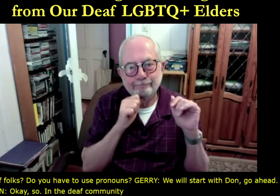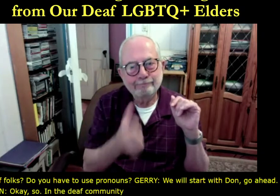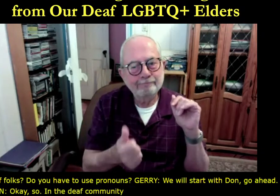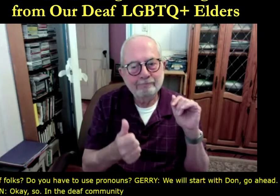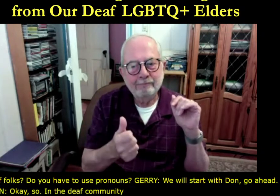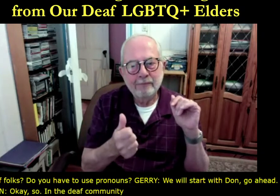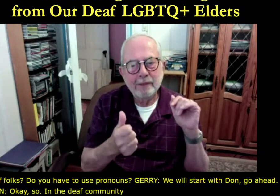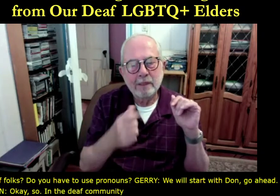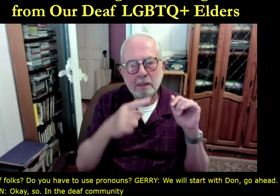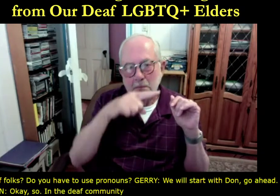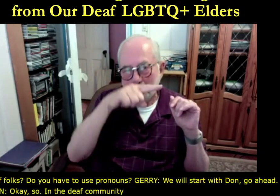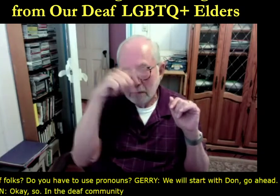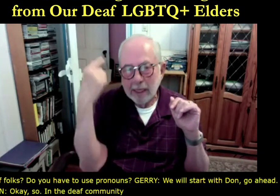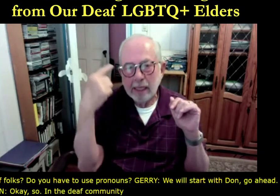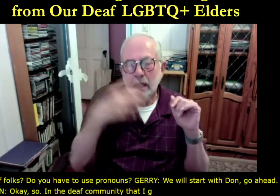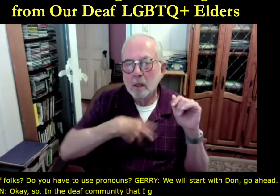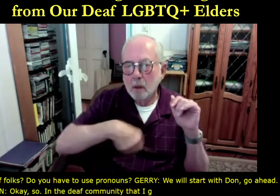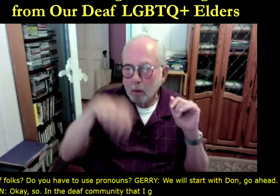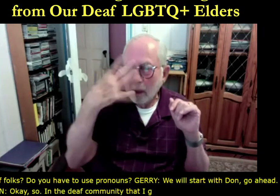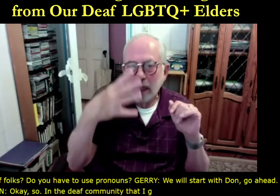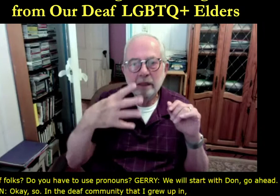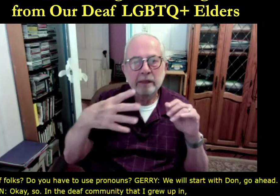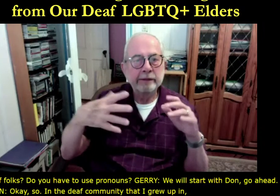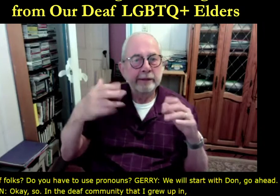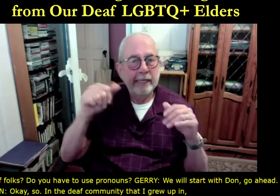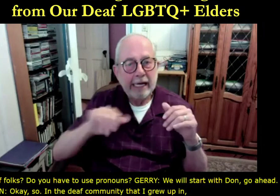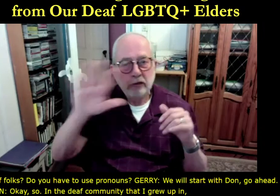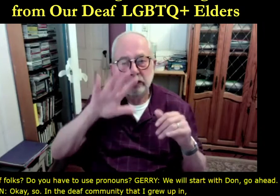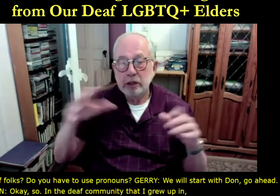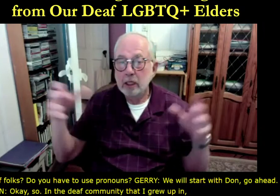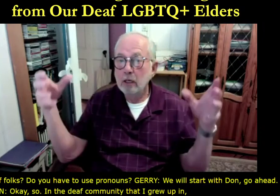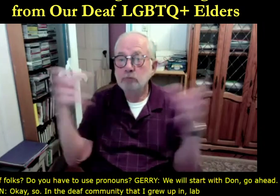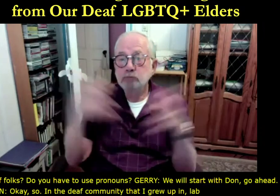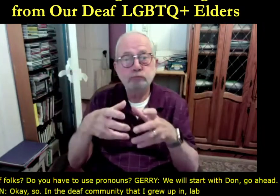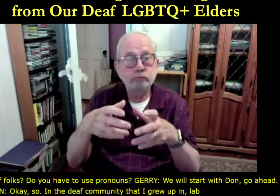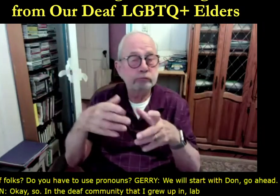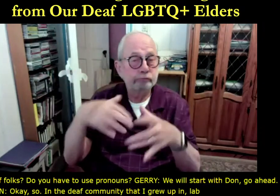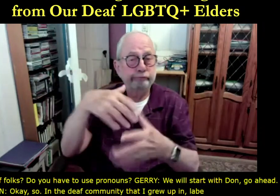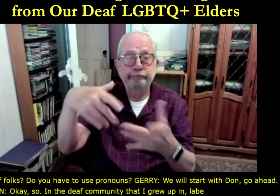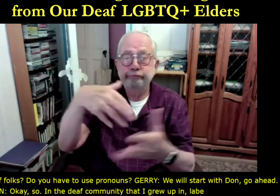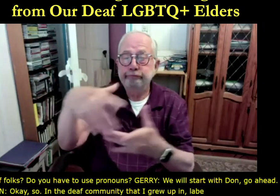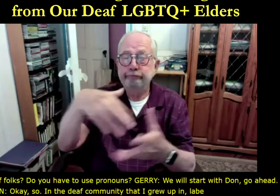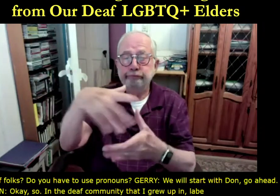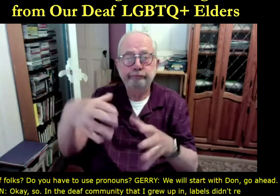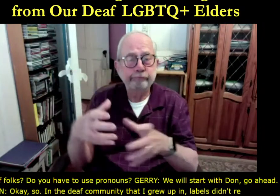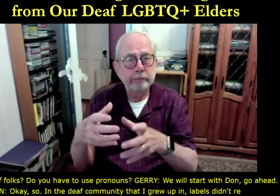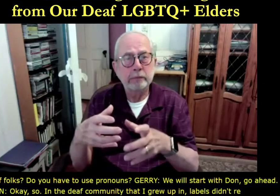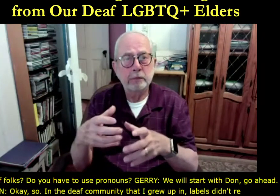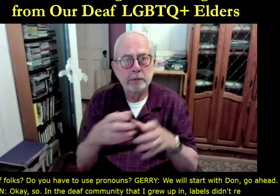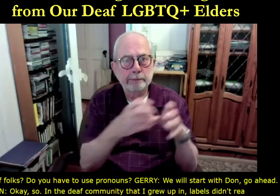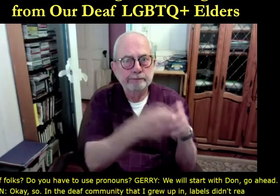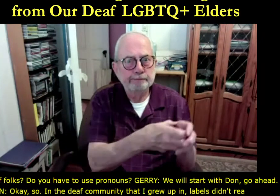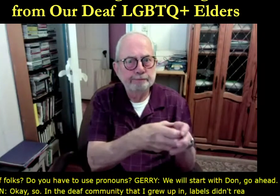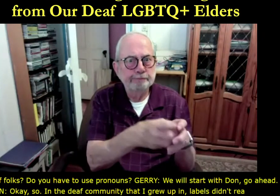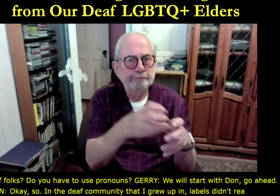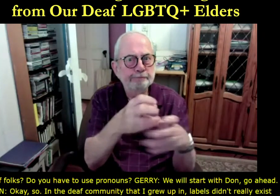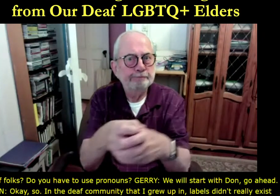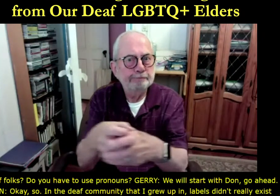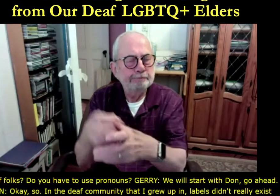labels didn't really exist. Black, white, Asian, didn't matter what your ethnicity or